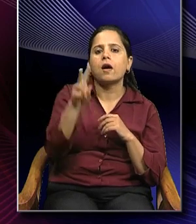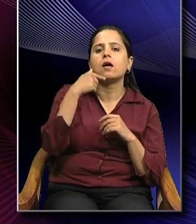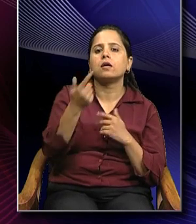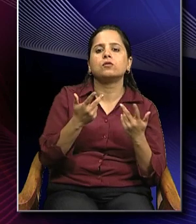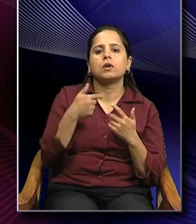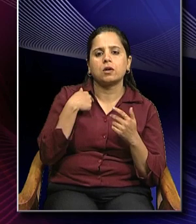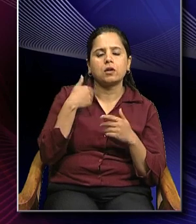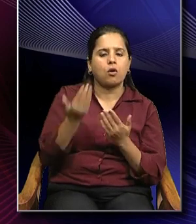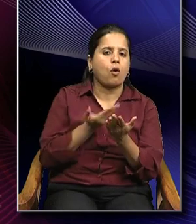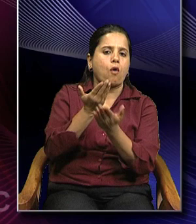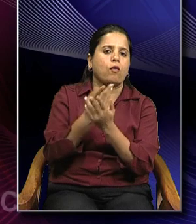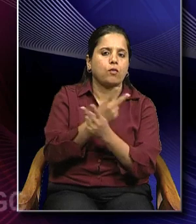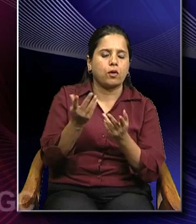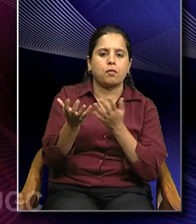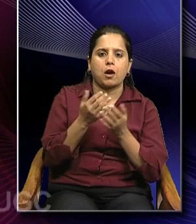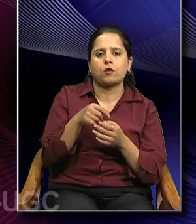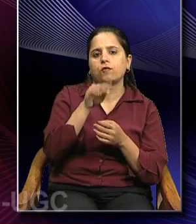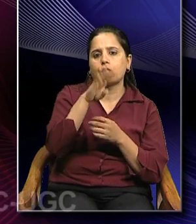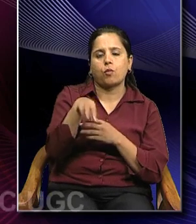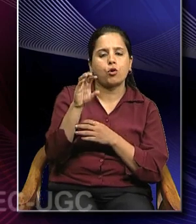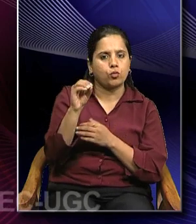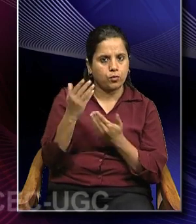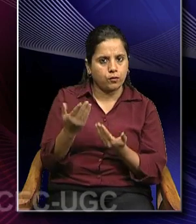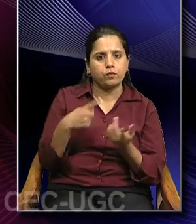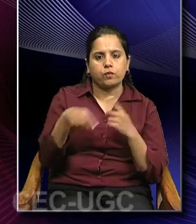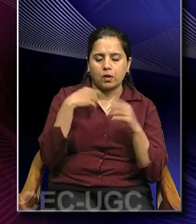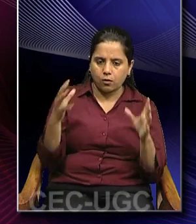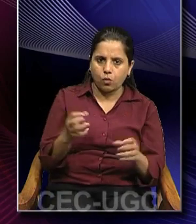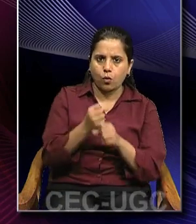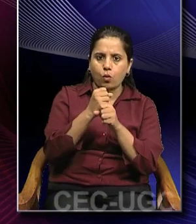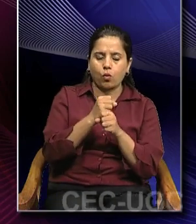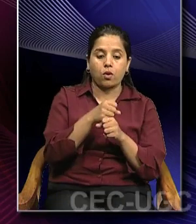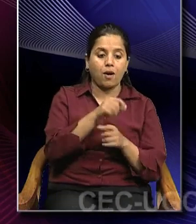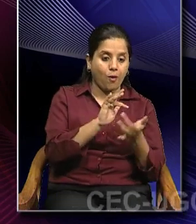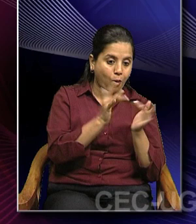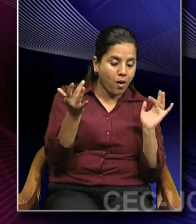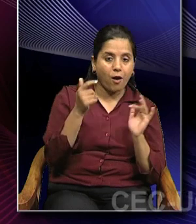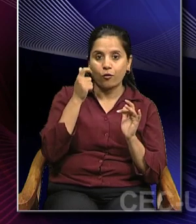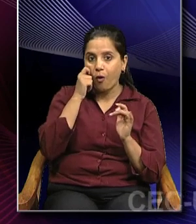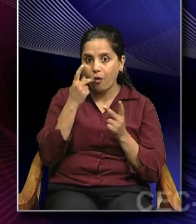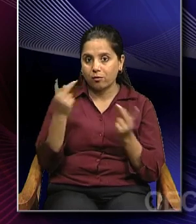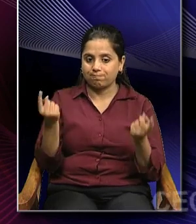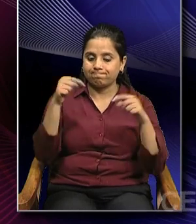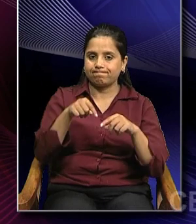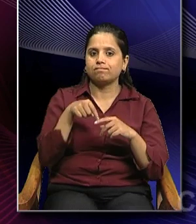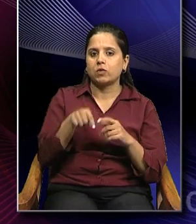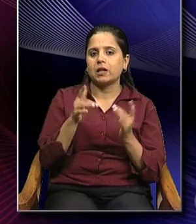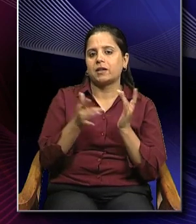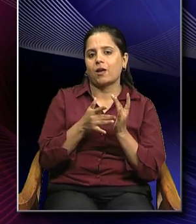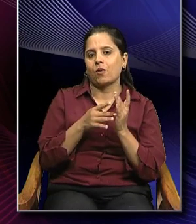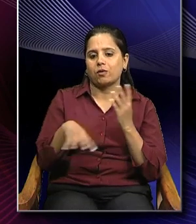going to offer. In marketing 4.0, we combined offline and online, which means here comes the role of